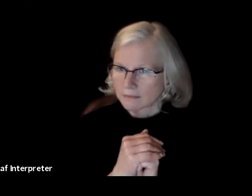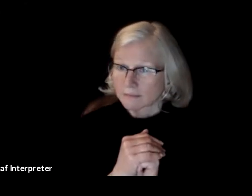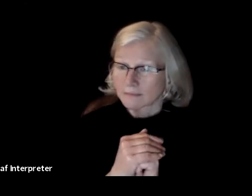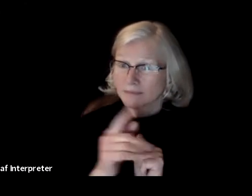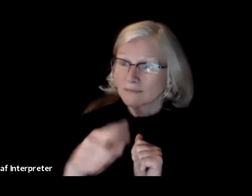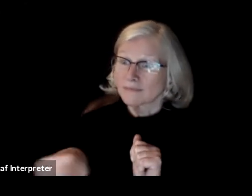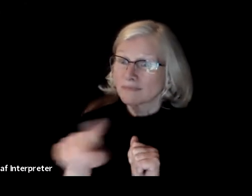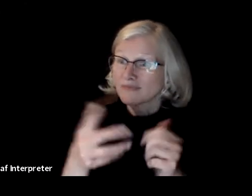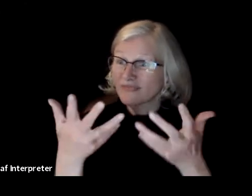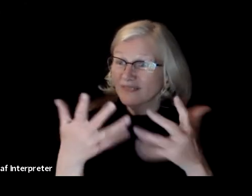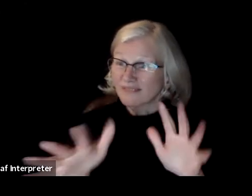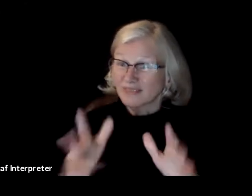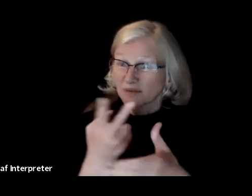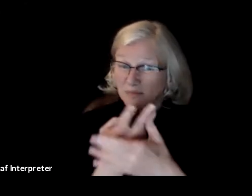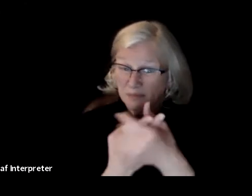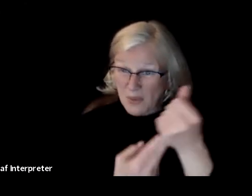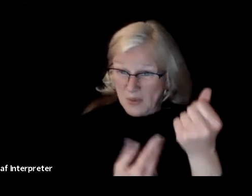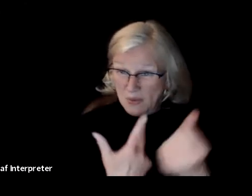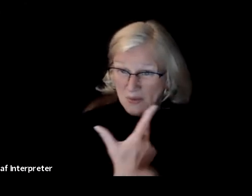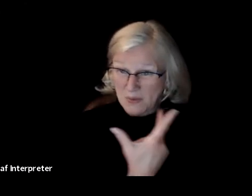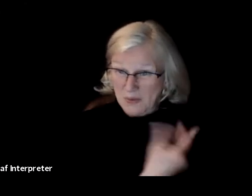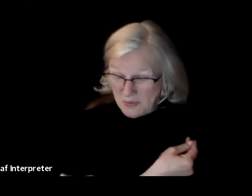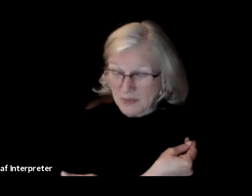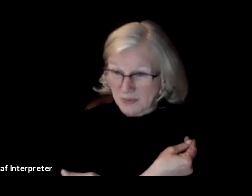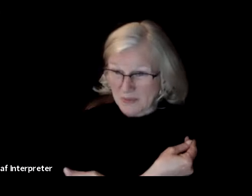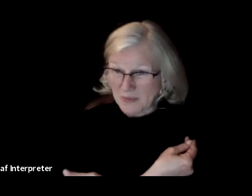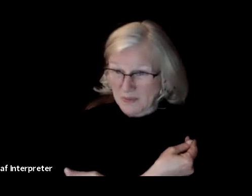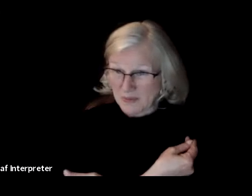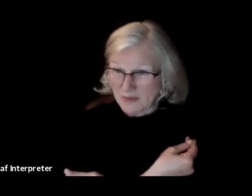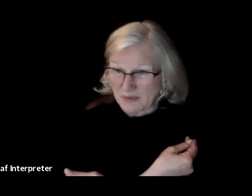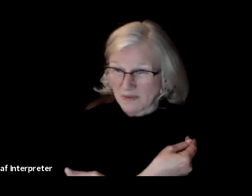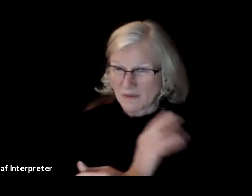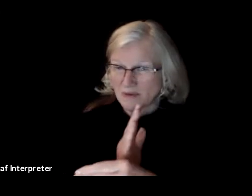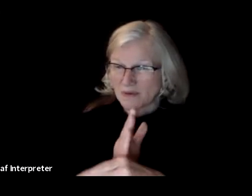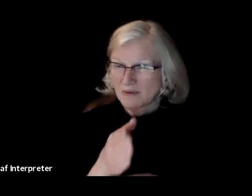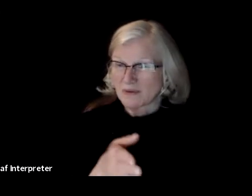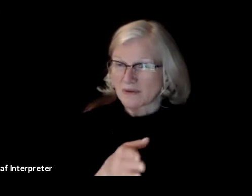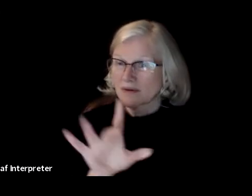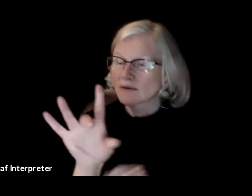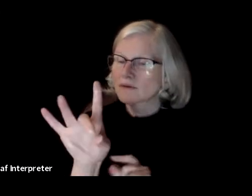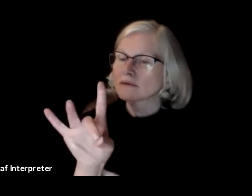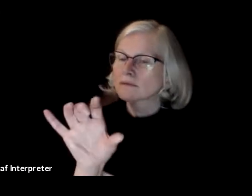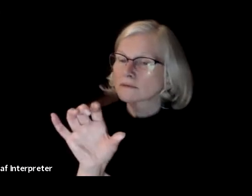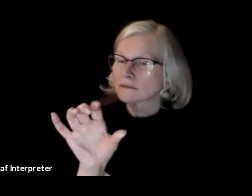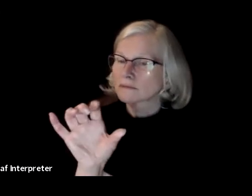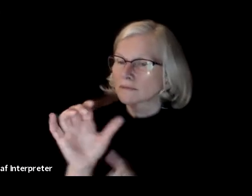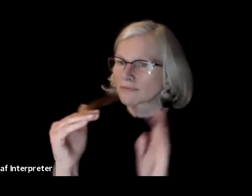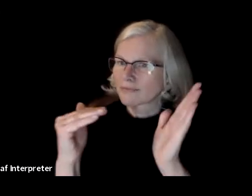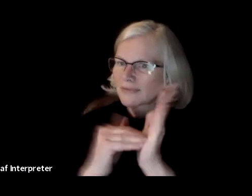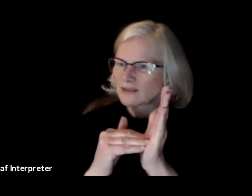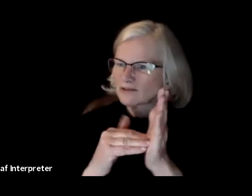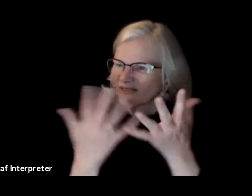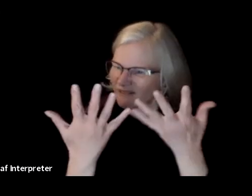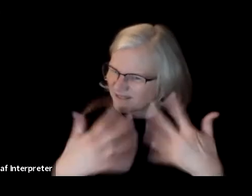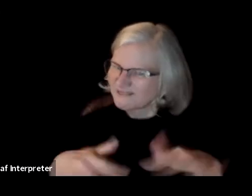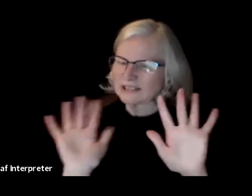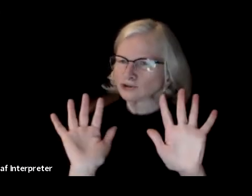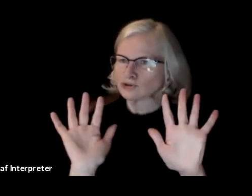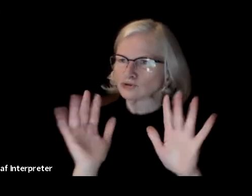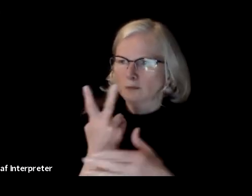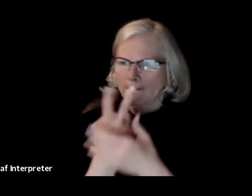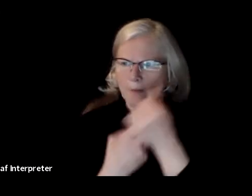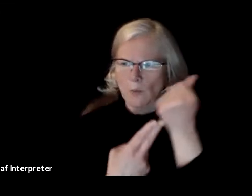878,000. So this is the positive momentum that we celebrate and want to talk some more about